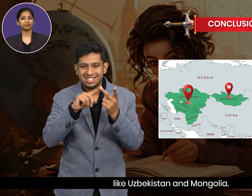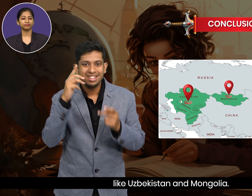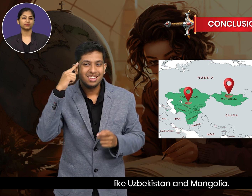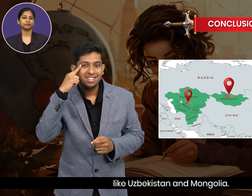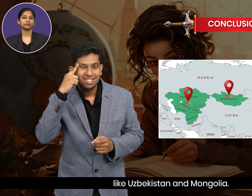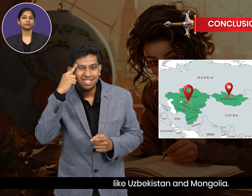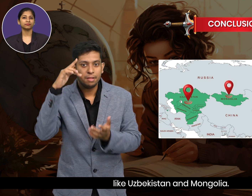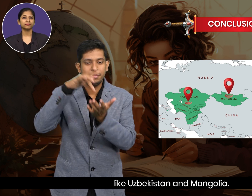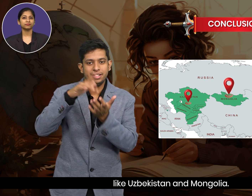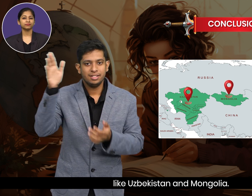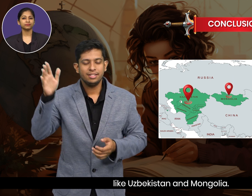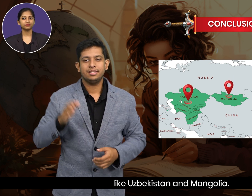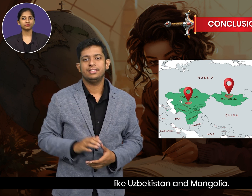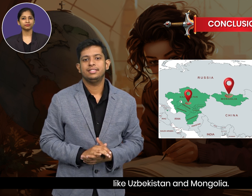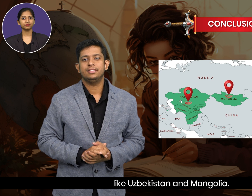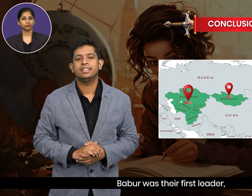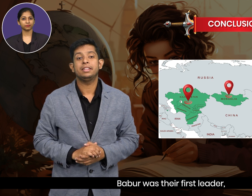Mongolia.